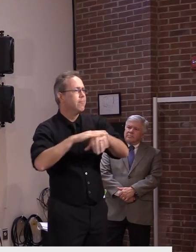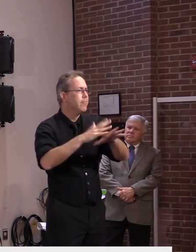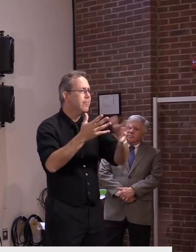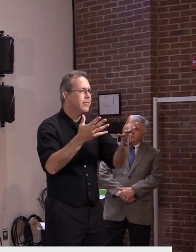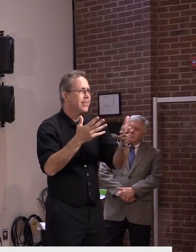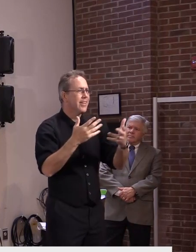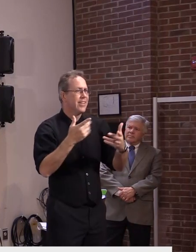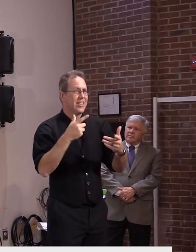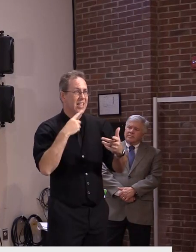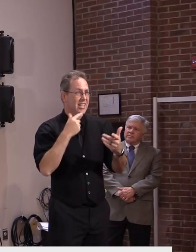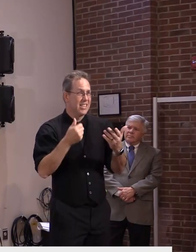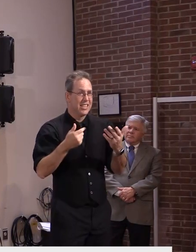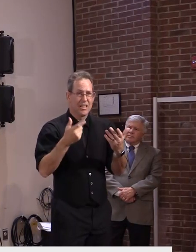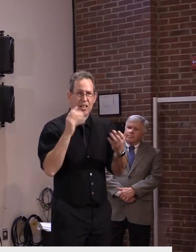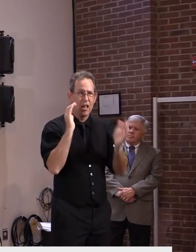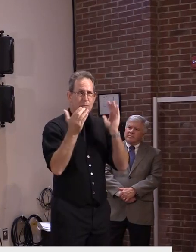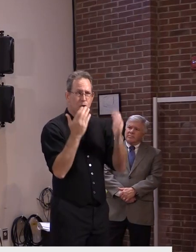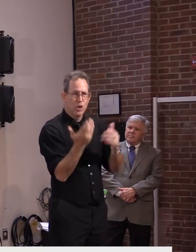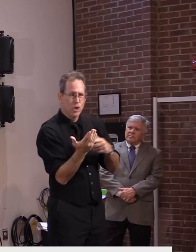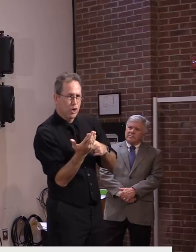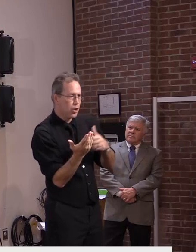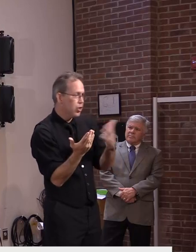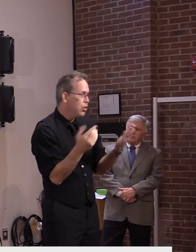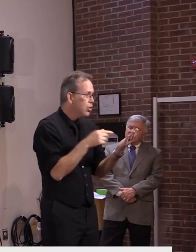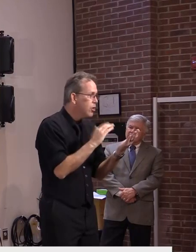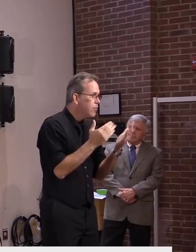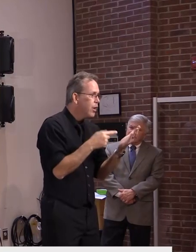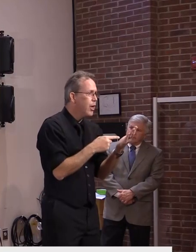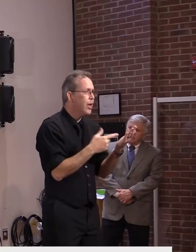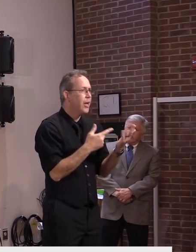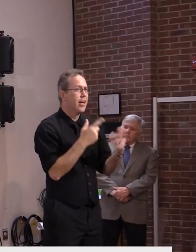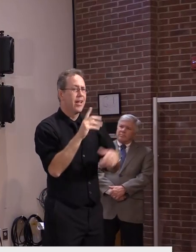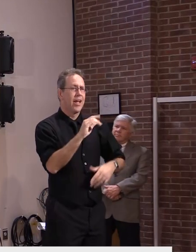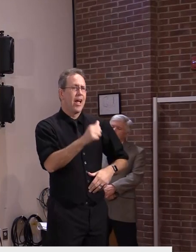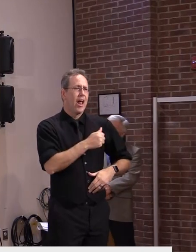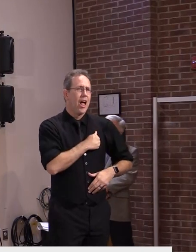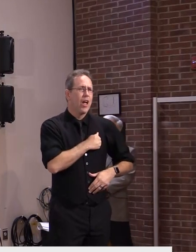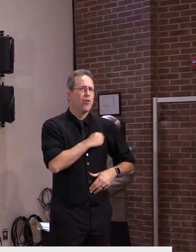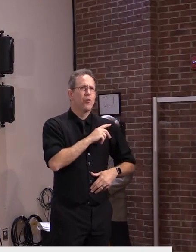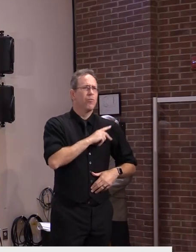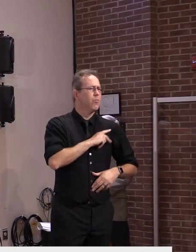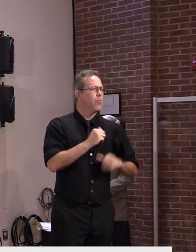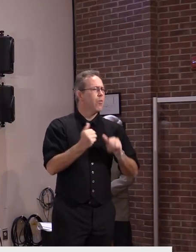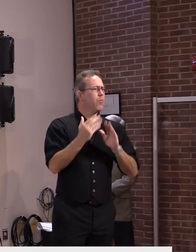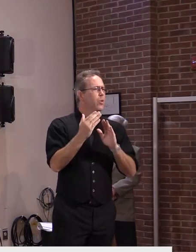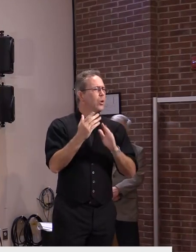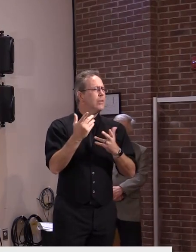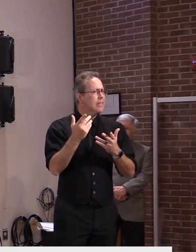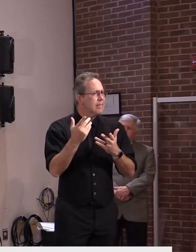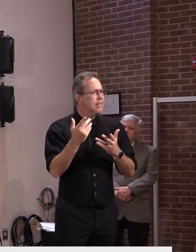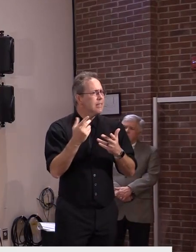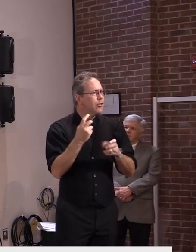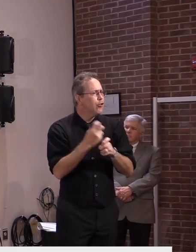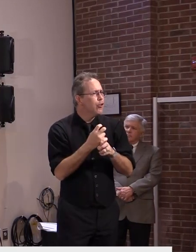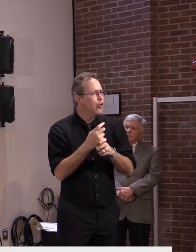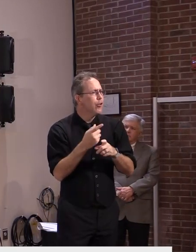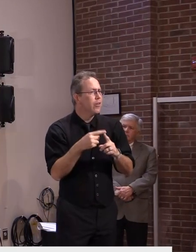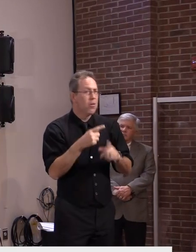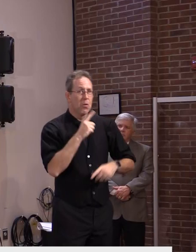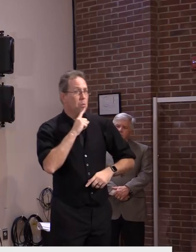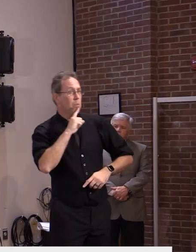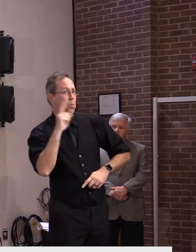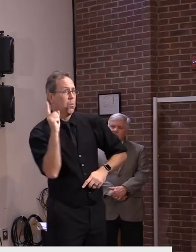like mandates, look at who would abide by a mandate, which would probably be the people who have already